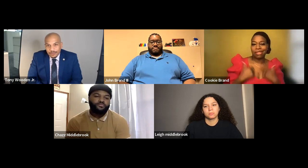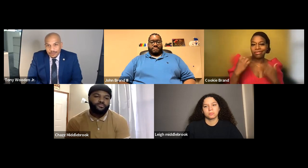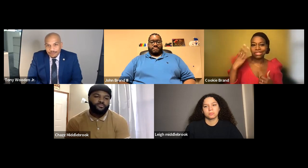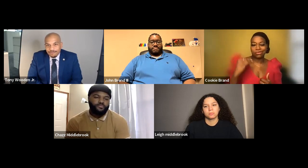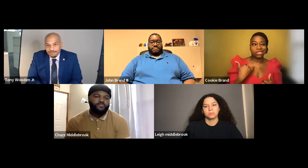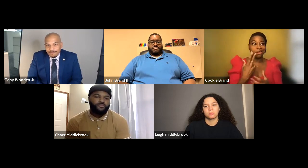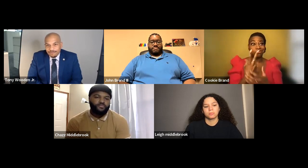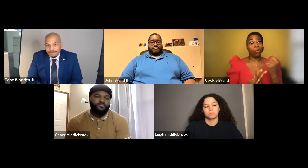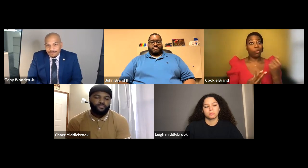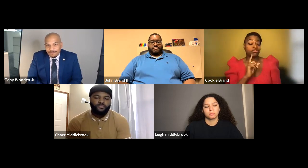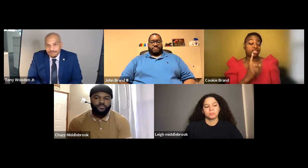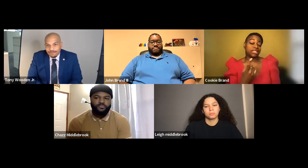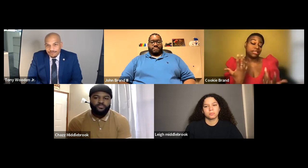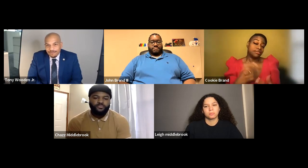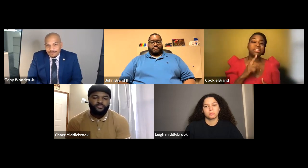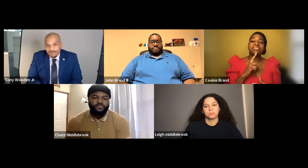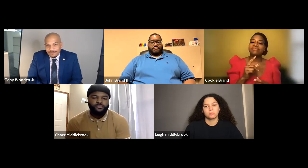really appreciated my life experience.